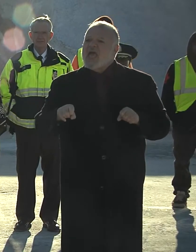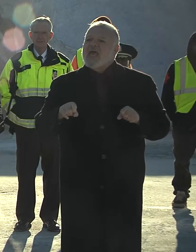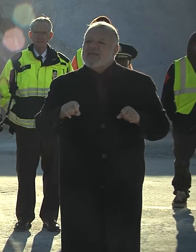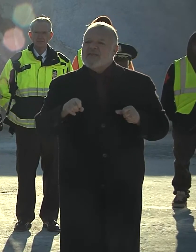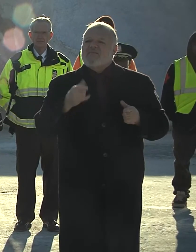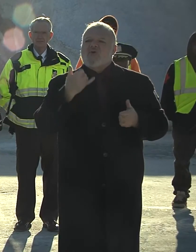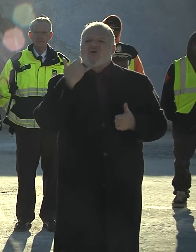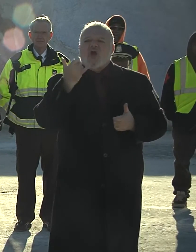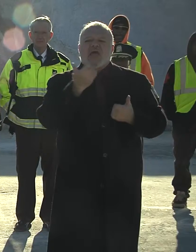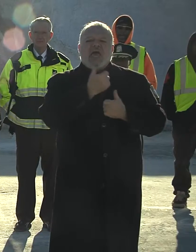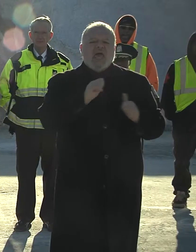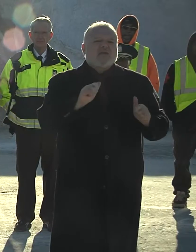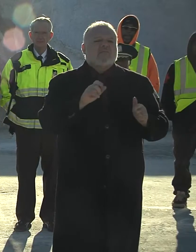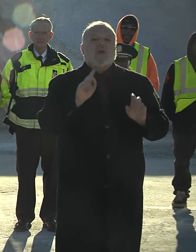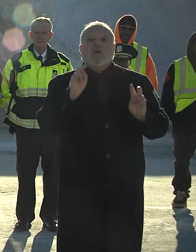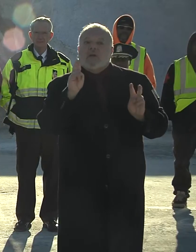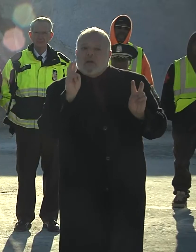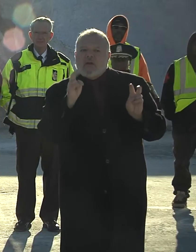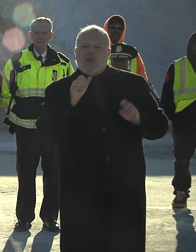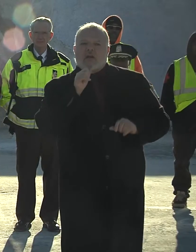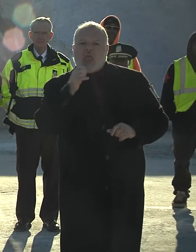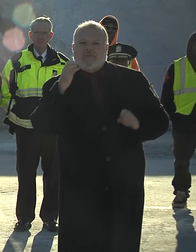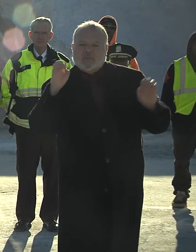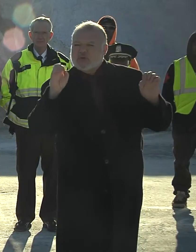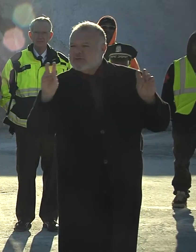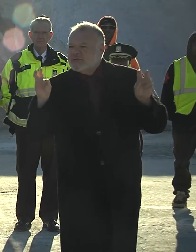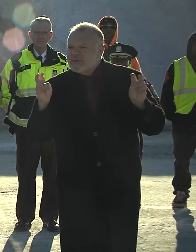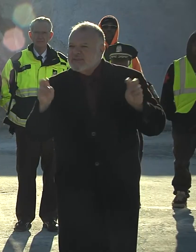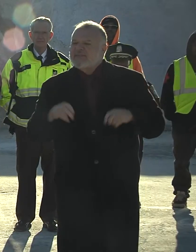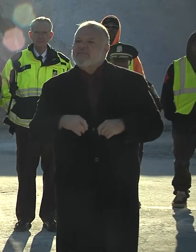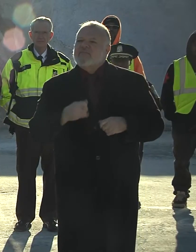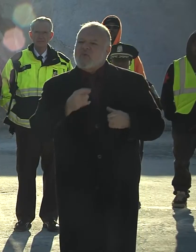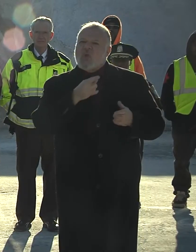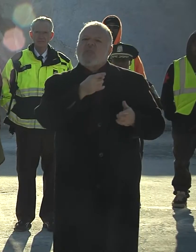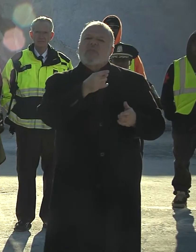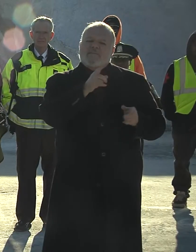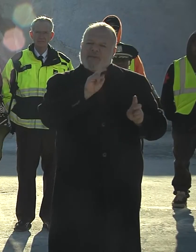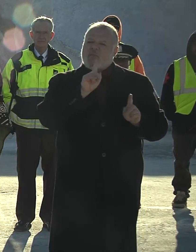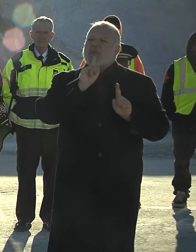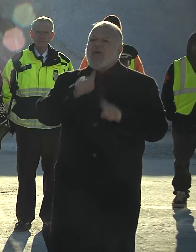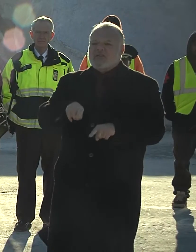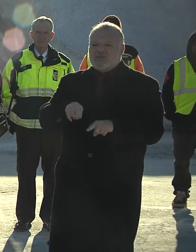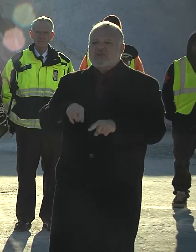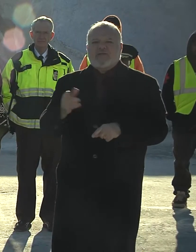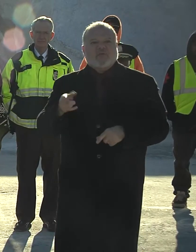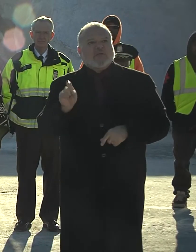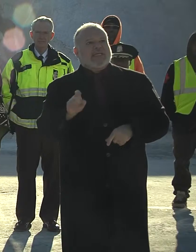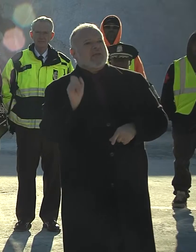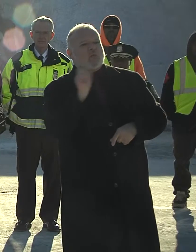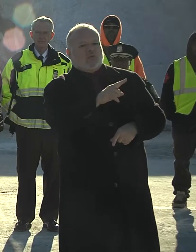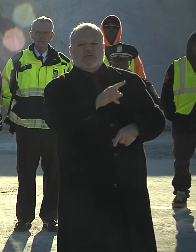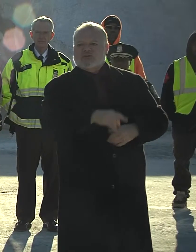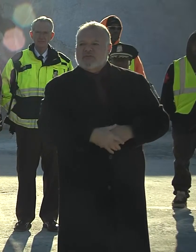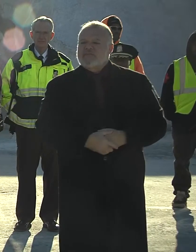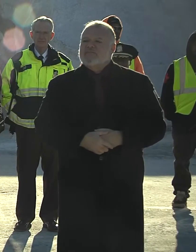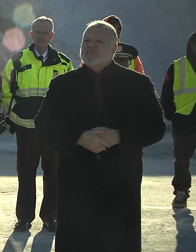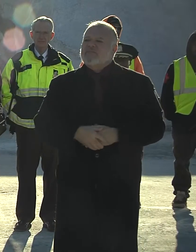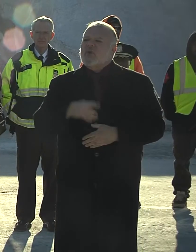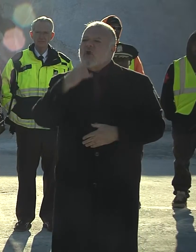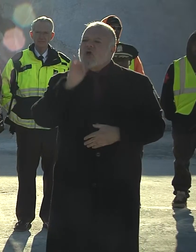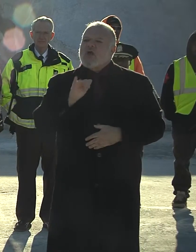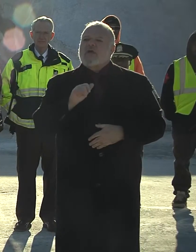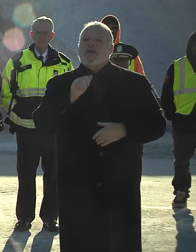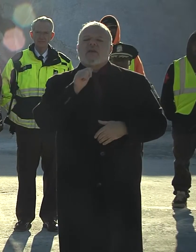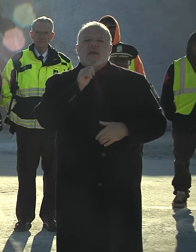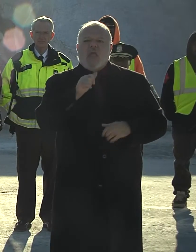concerns, especially as we're preparing for the winter. And what do you might think is a non-emergency matter? It is things